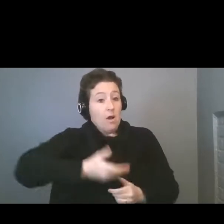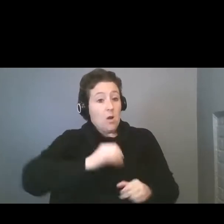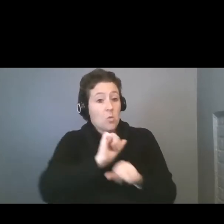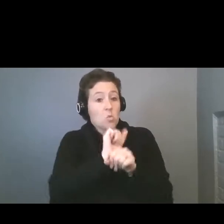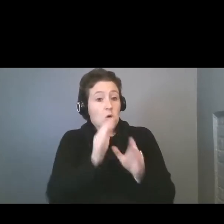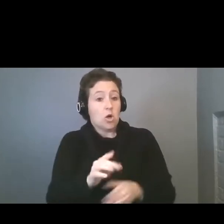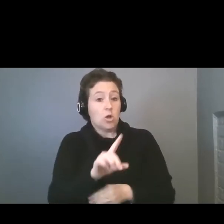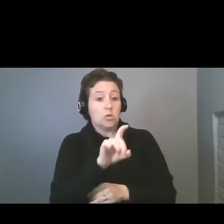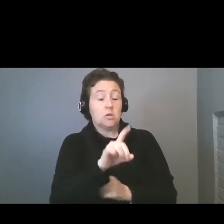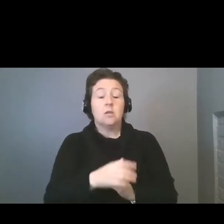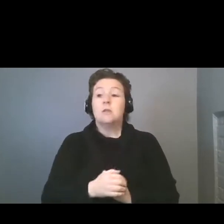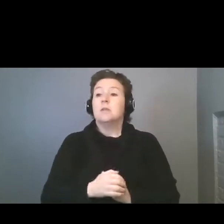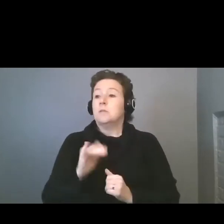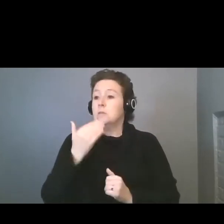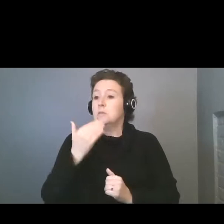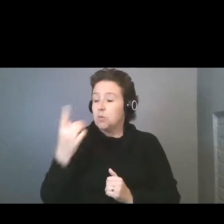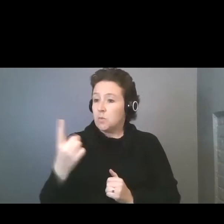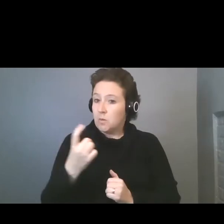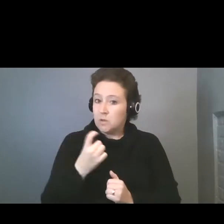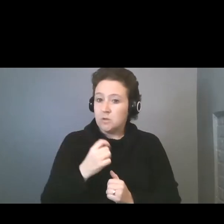So that's a great question too.